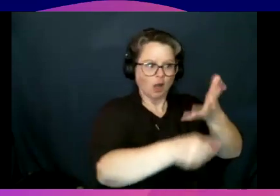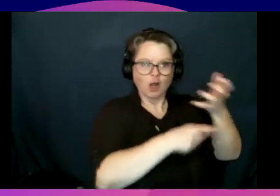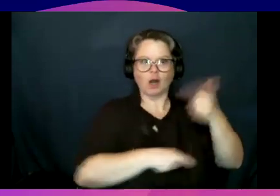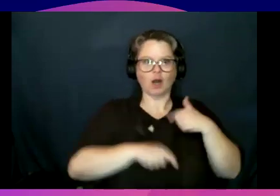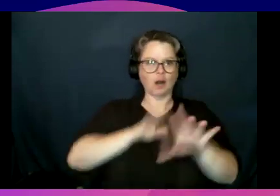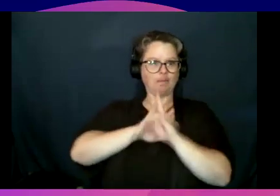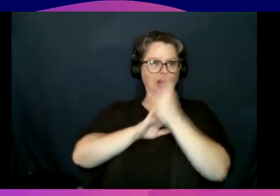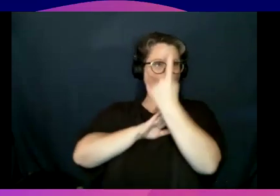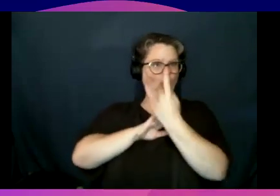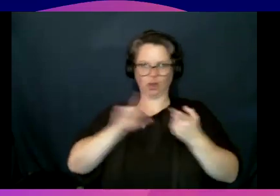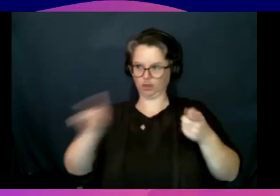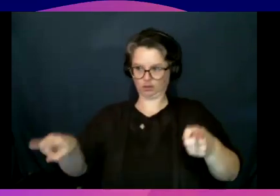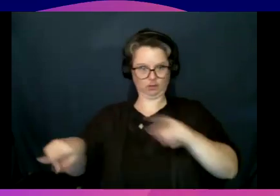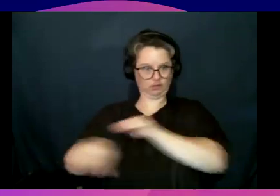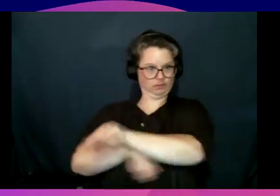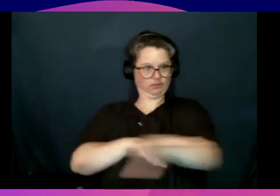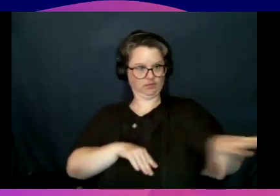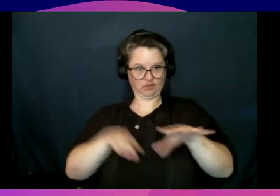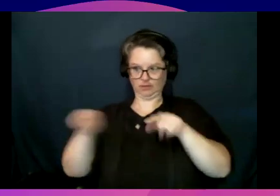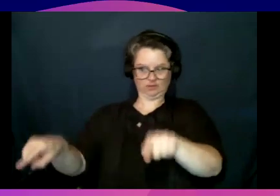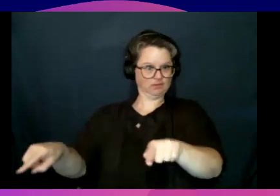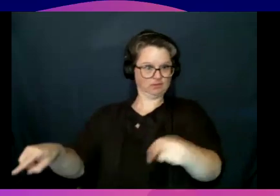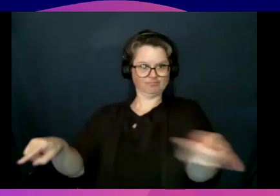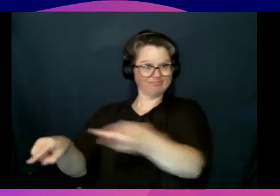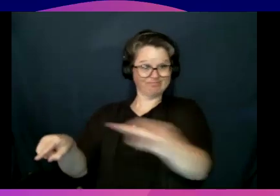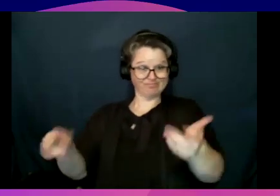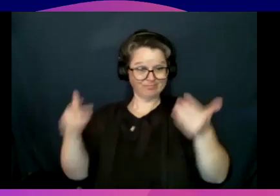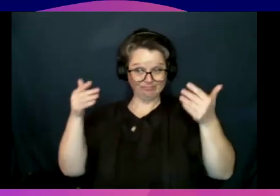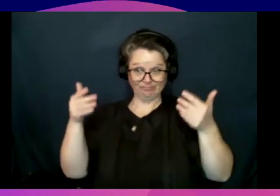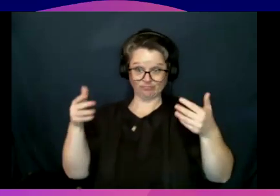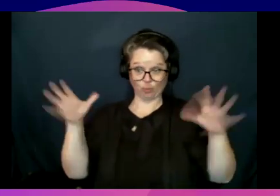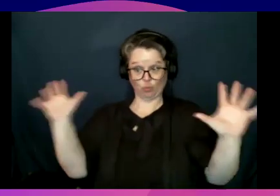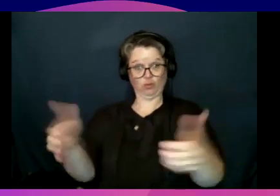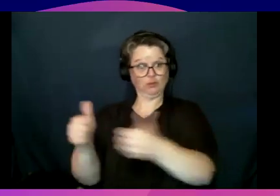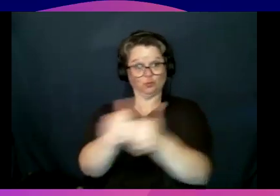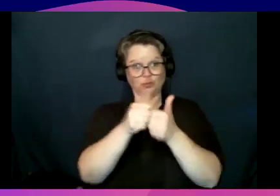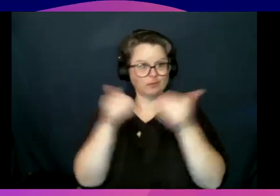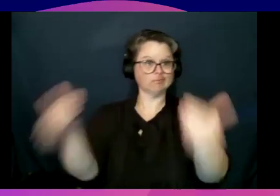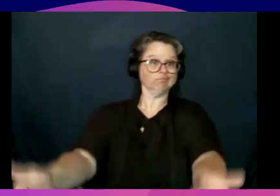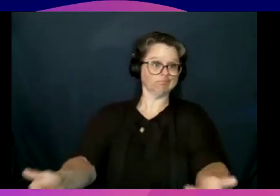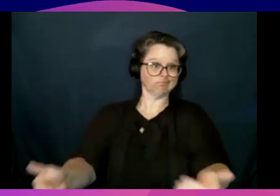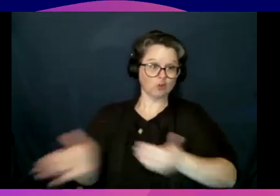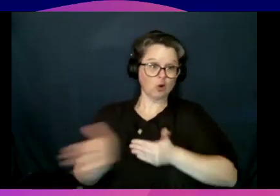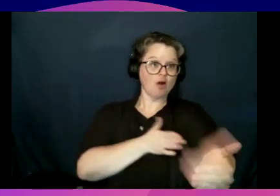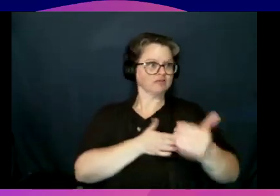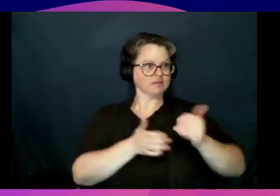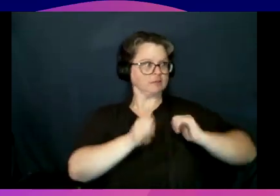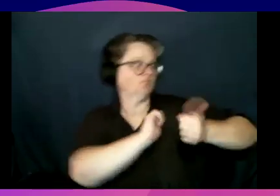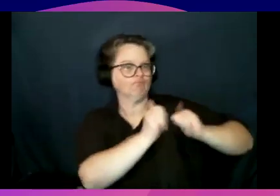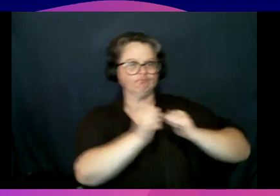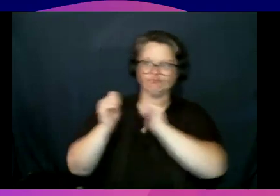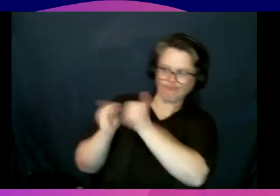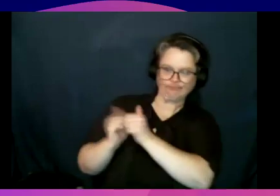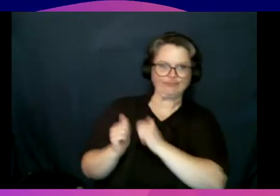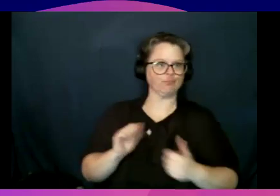when the service work is so demanding, right? And I think leadership needs to play a role in that. And I'm sure Jen and Sam have some